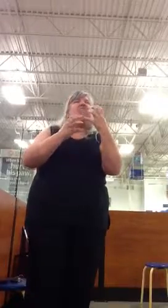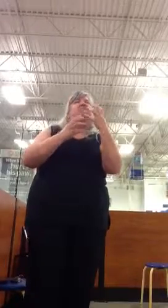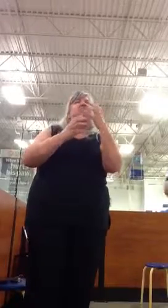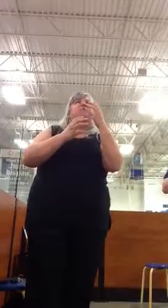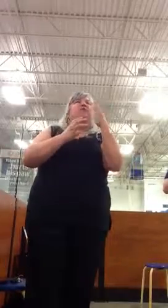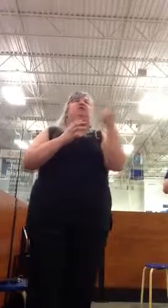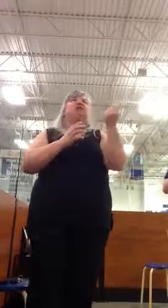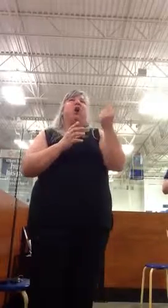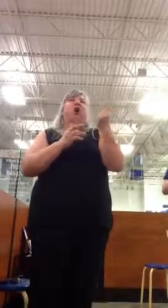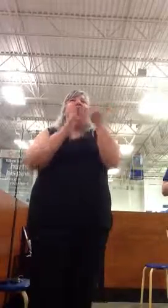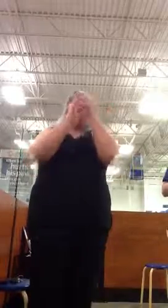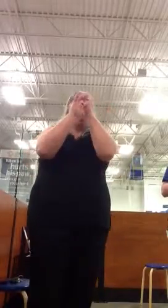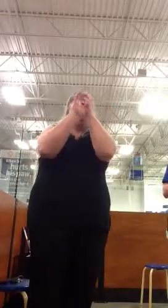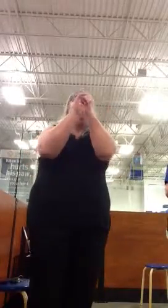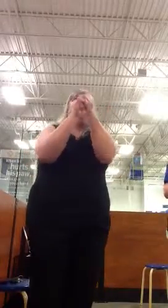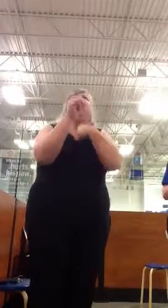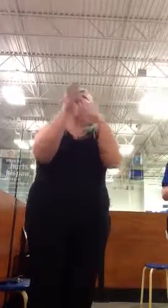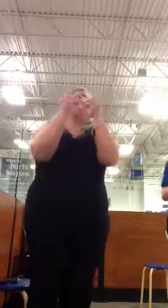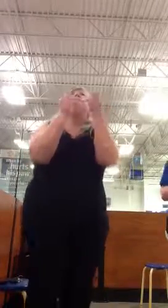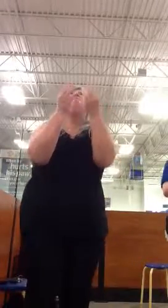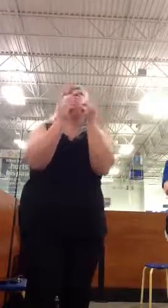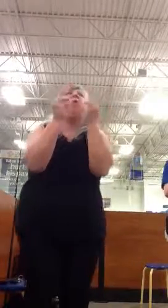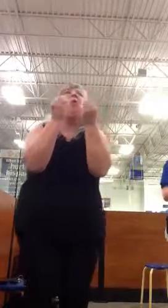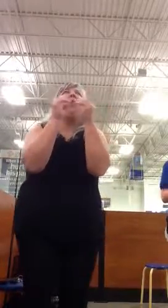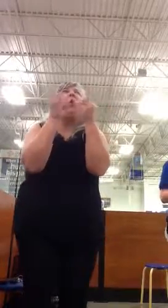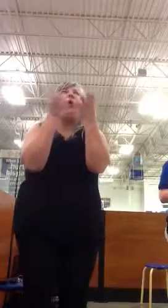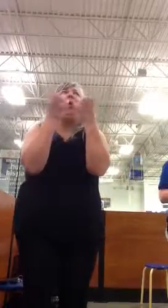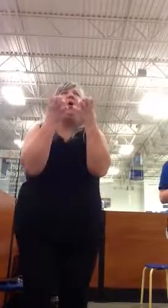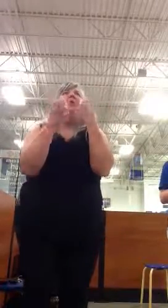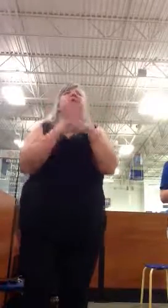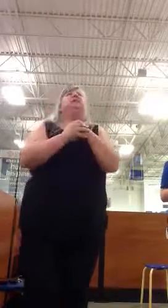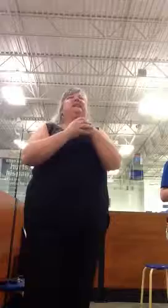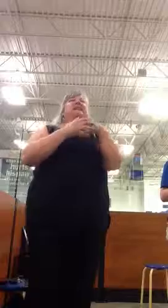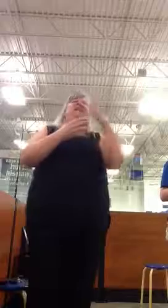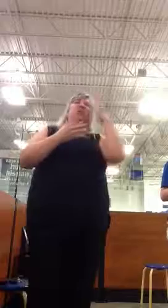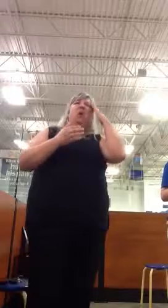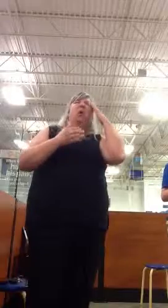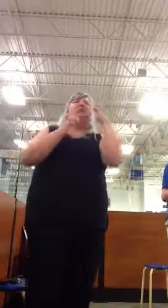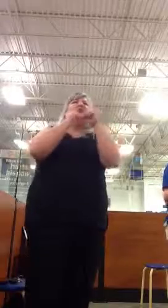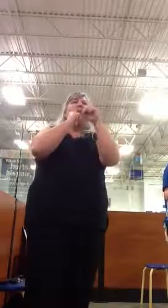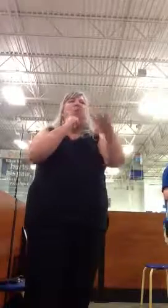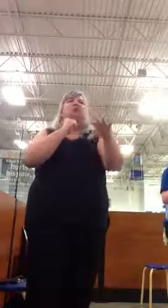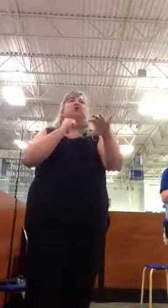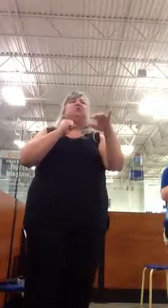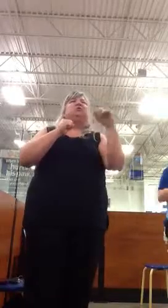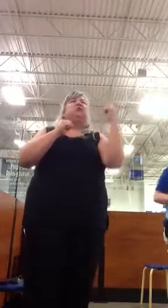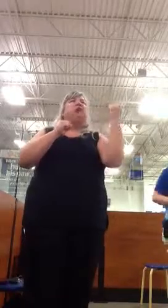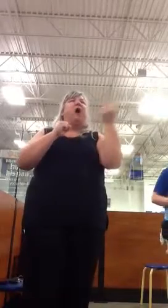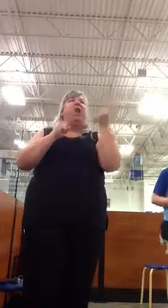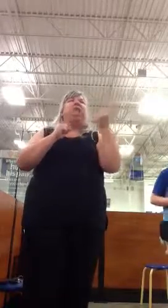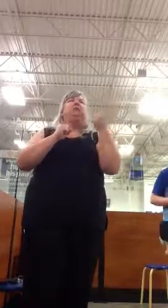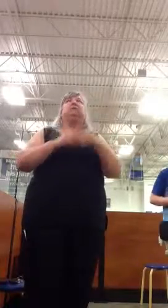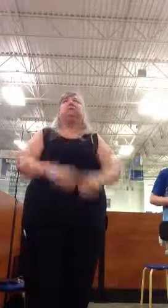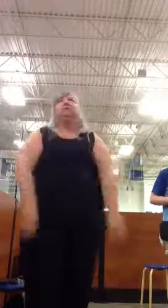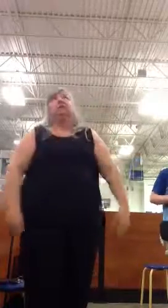Those pesky little commercials that everybody hates that we mute? Yeah, perfect time to work with your dog.